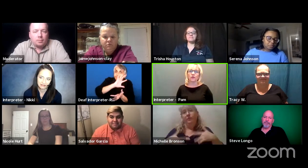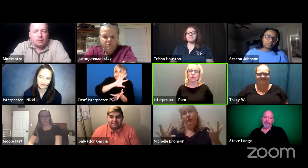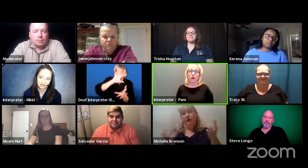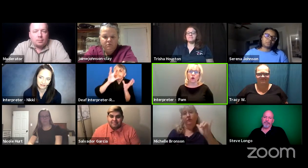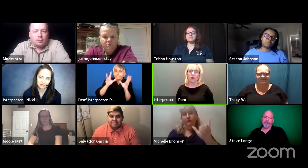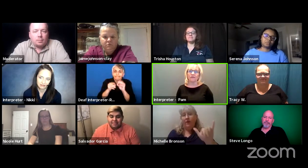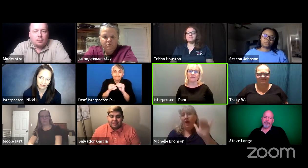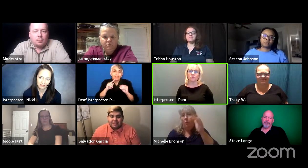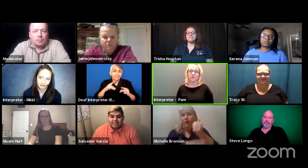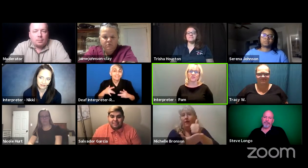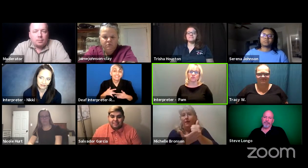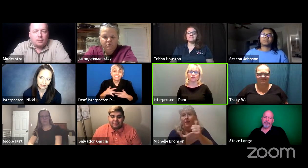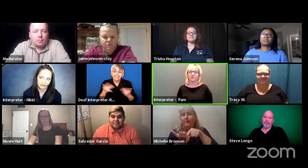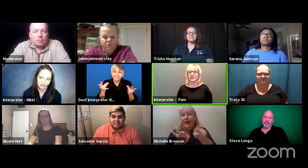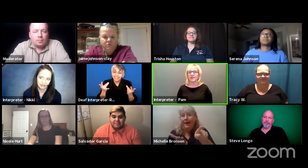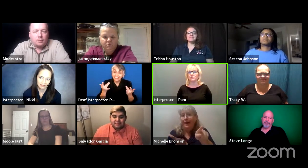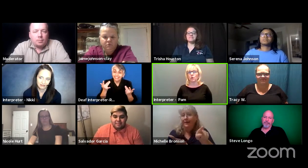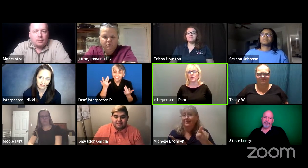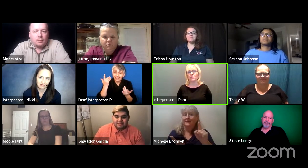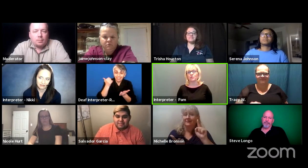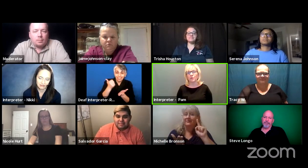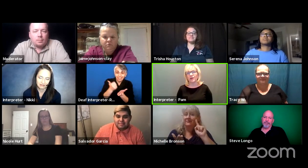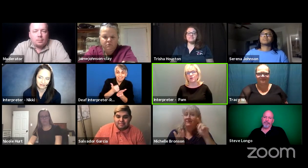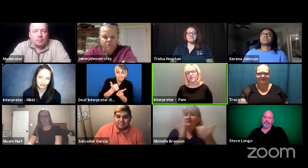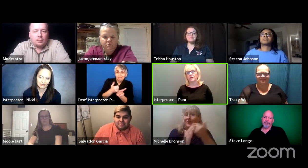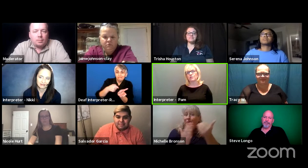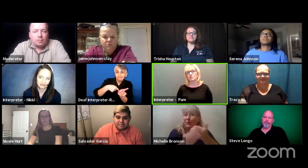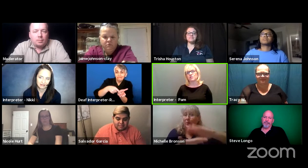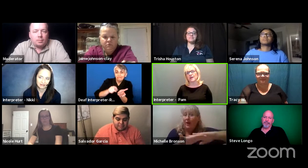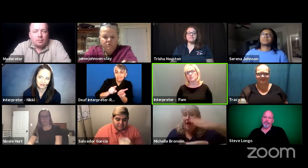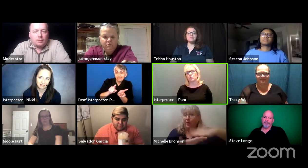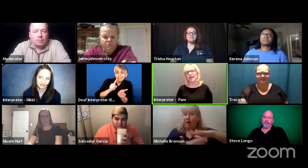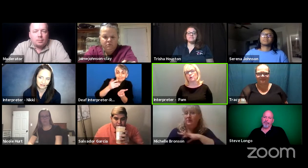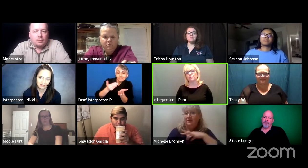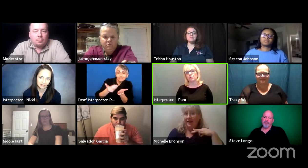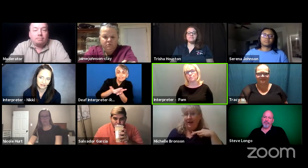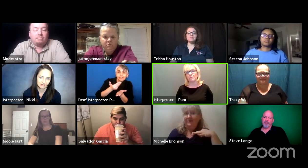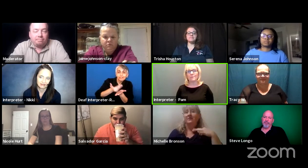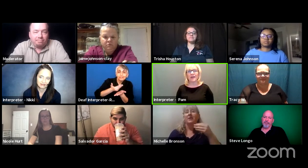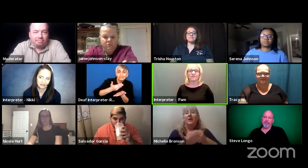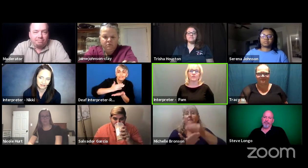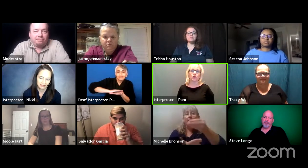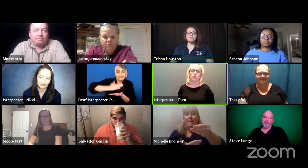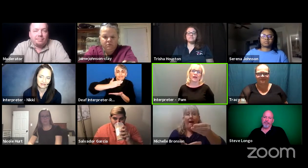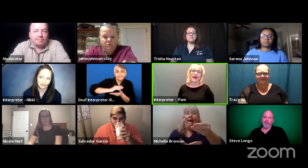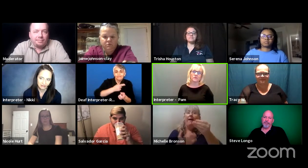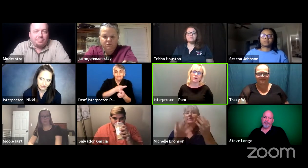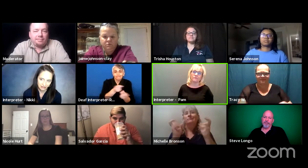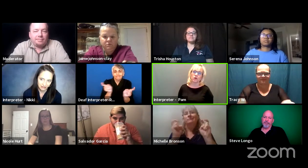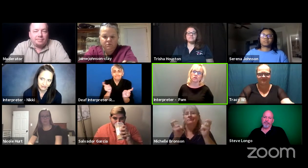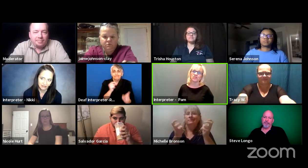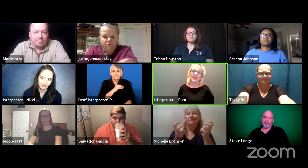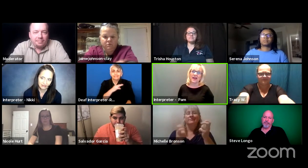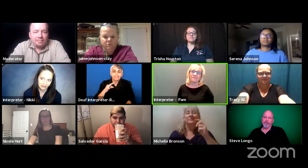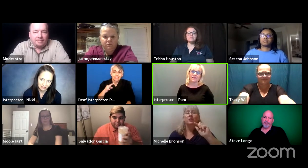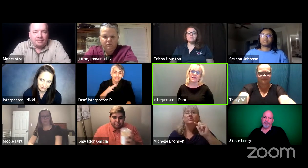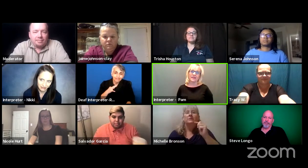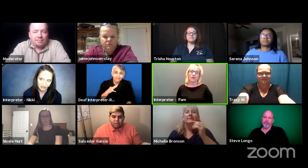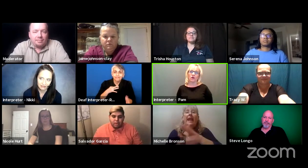you know of those additional funds. But we are thrilled. Those funds will help to pay for new laptop for our staff. They will